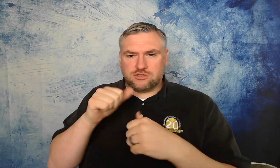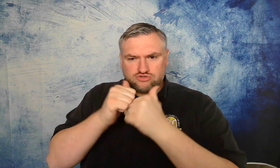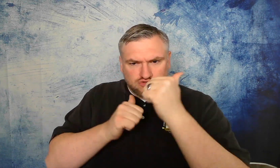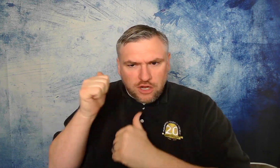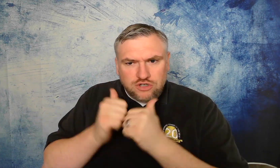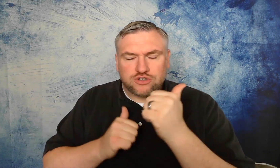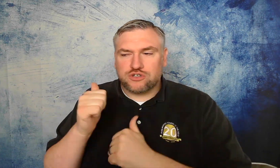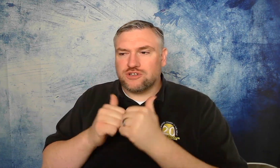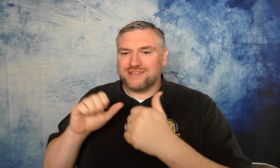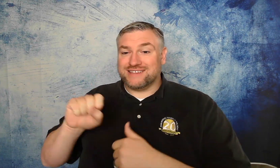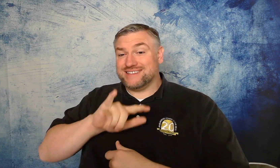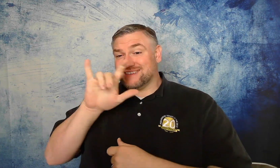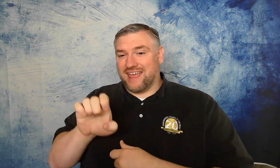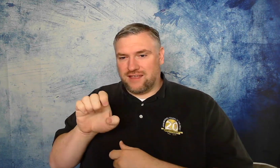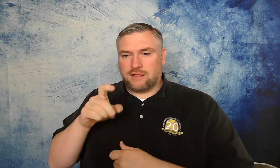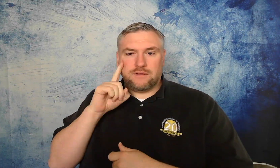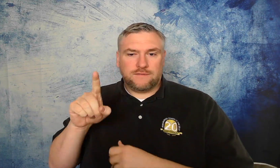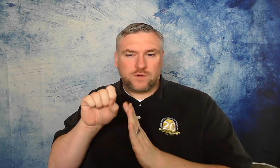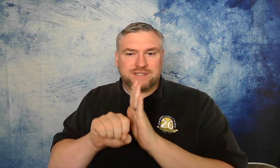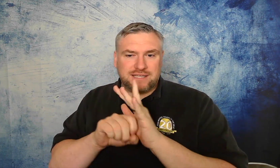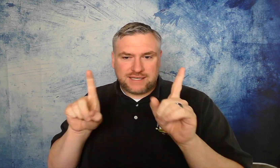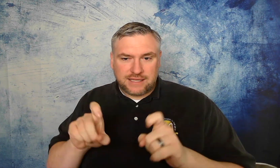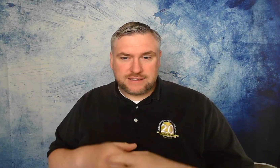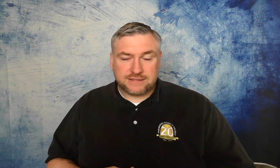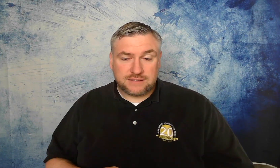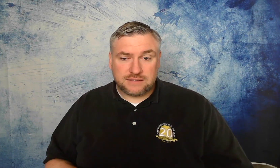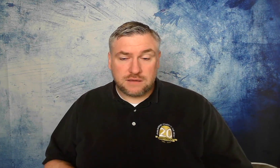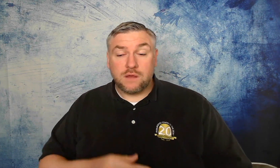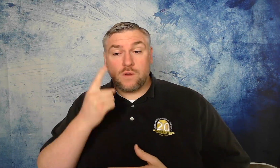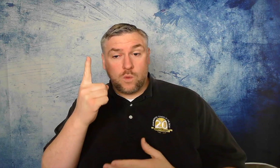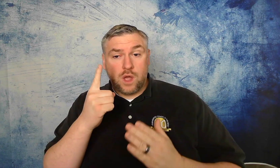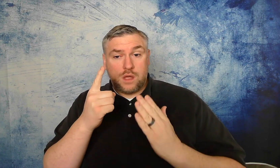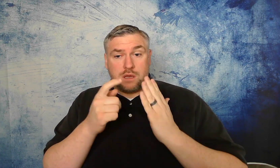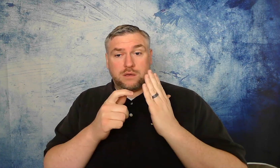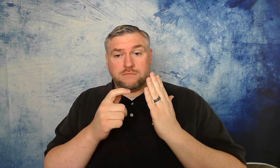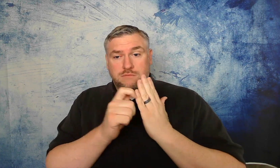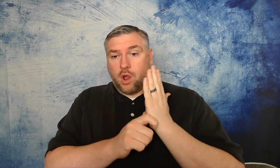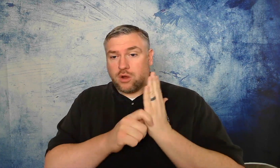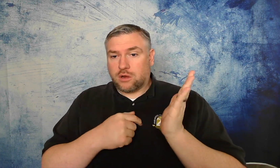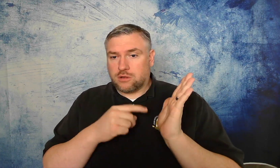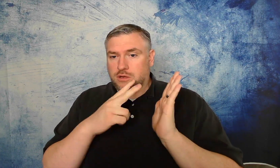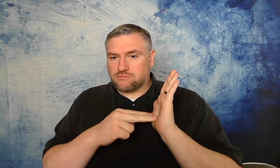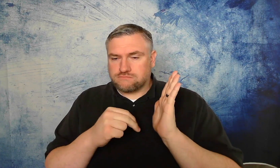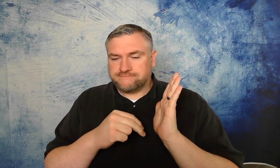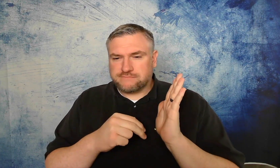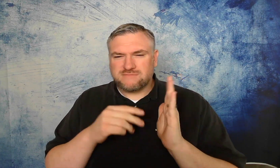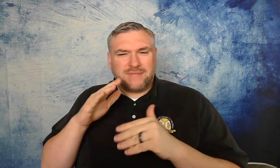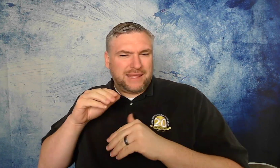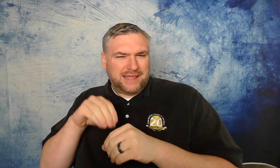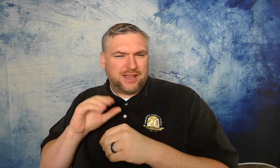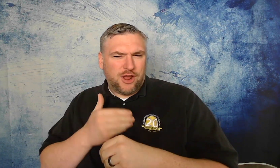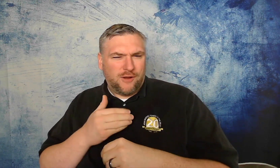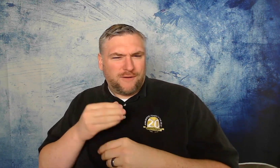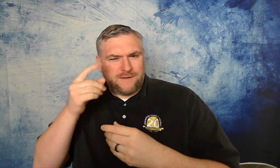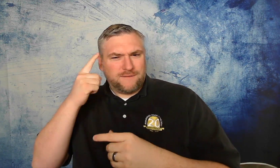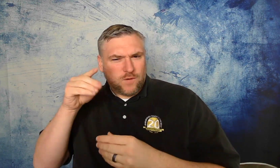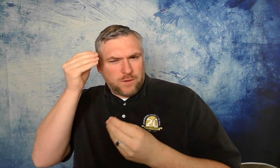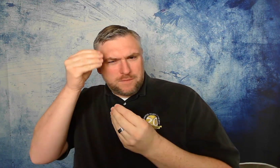language, the structure, the style for state testing. One article I read, it's in our For